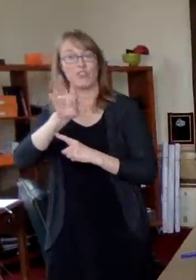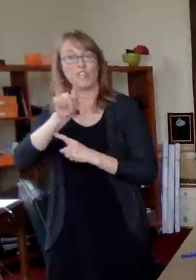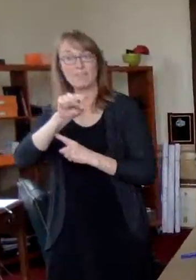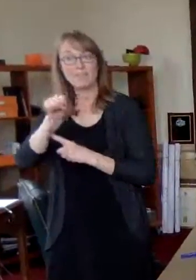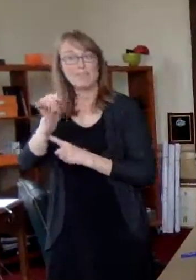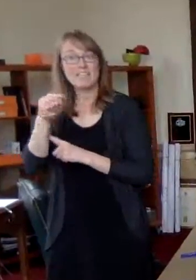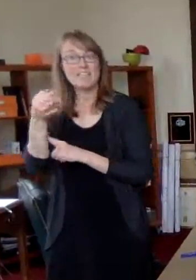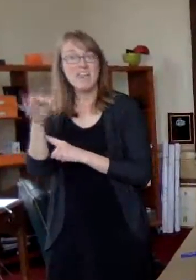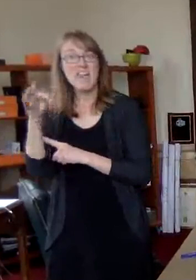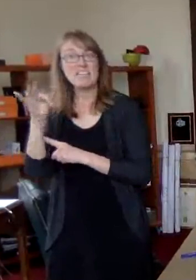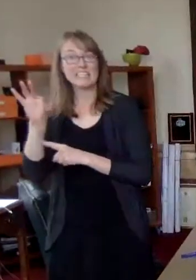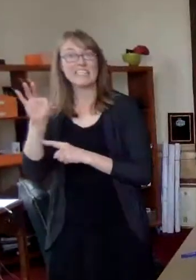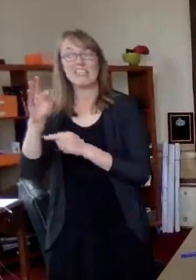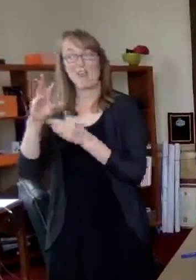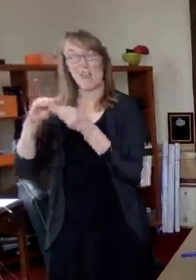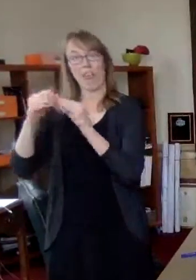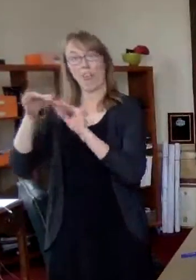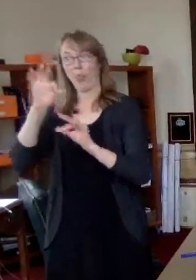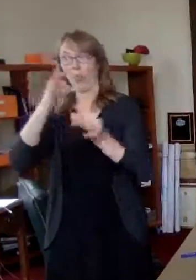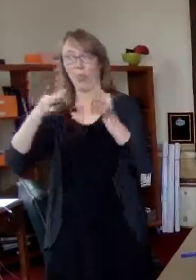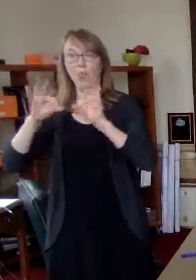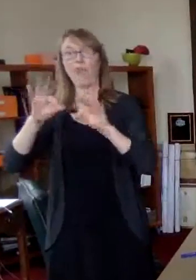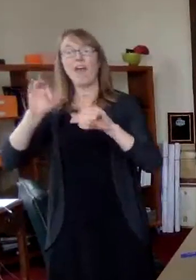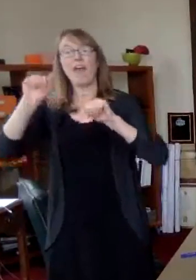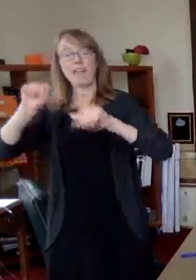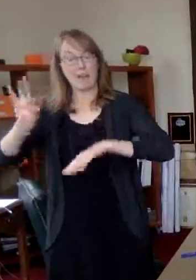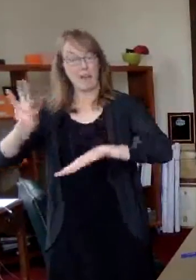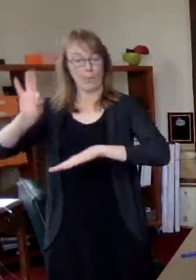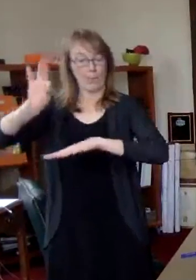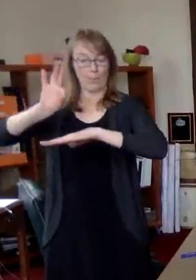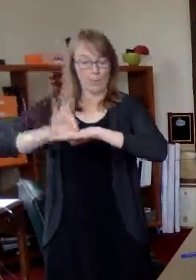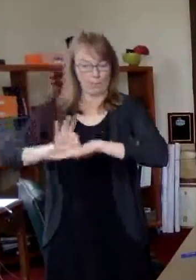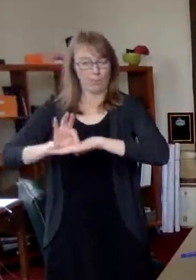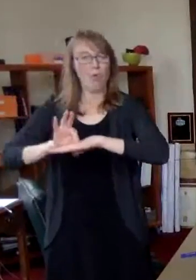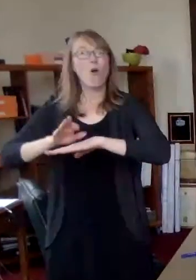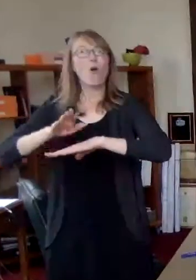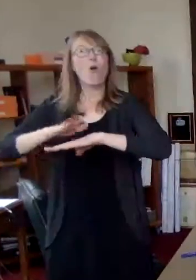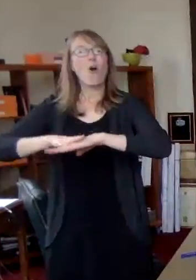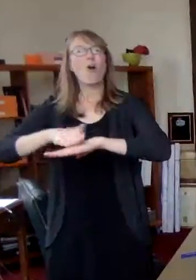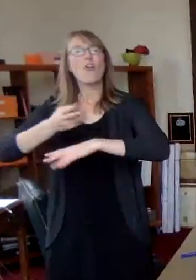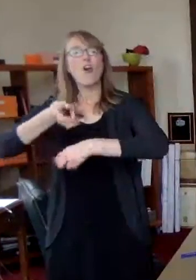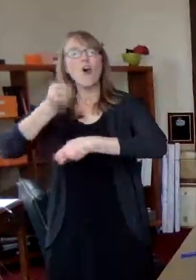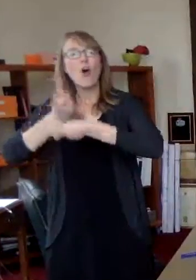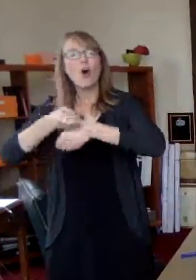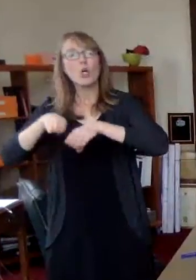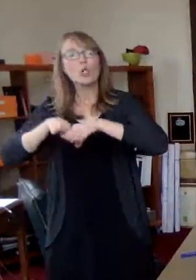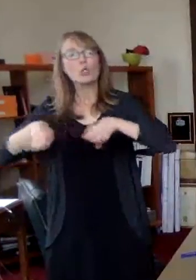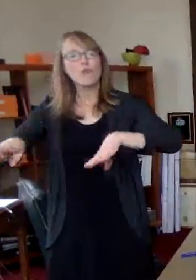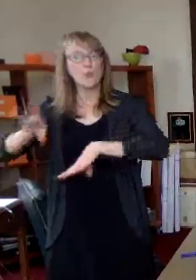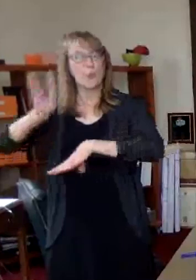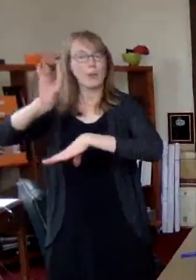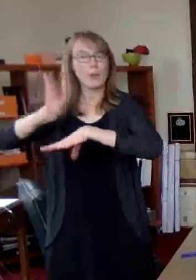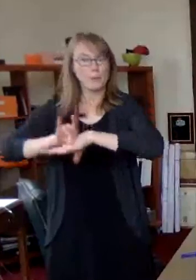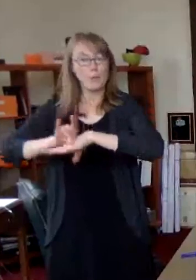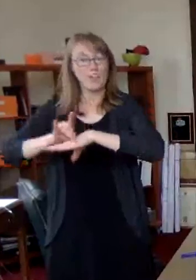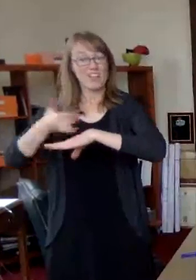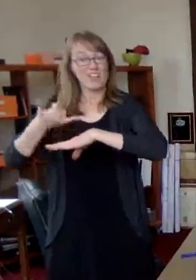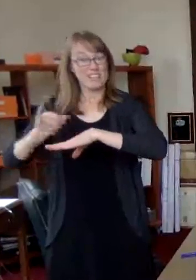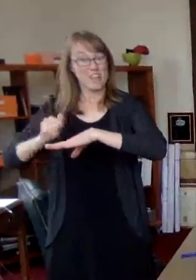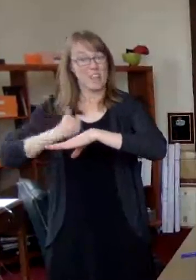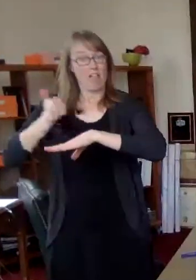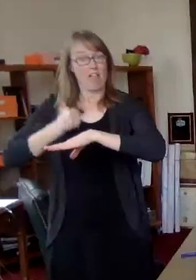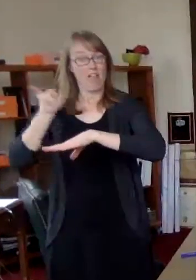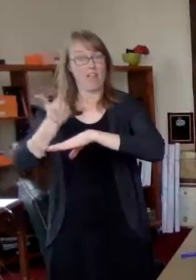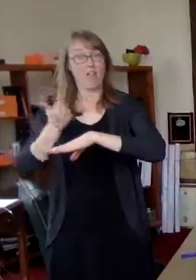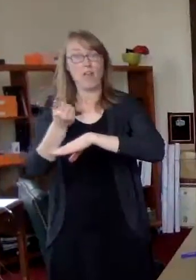3 days, some say 1 to 2 days, but regardless, kids playing on playground equipment is not advisable at